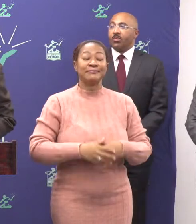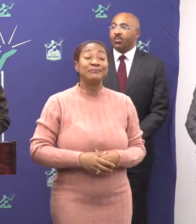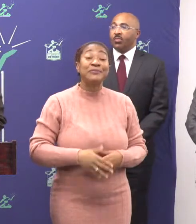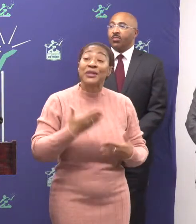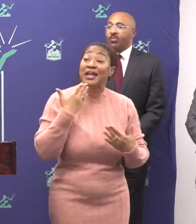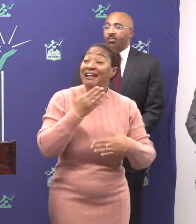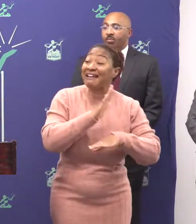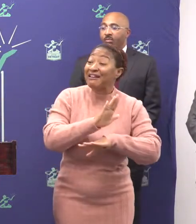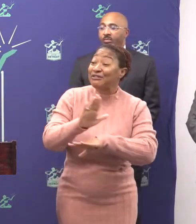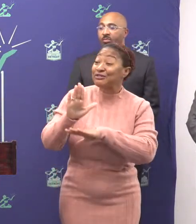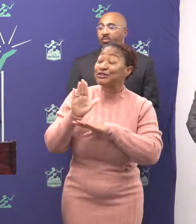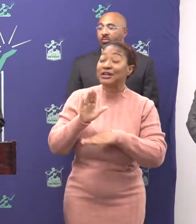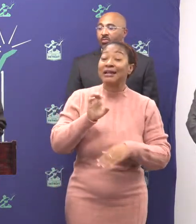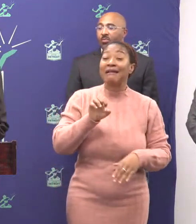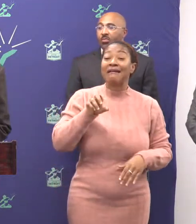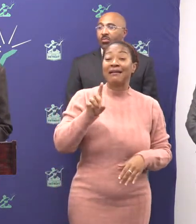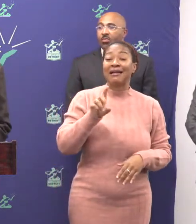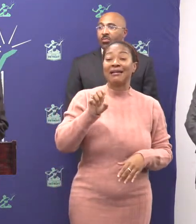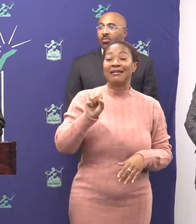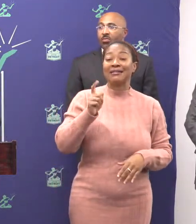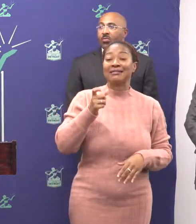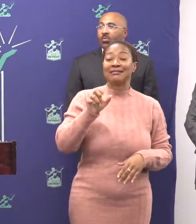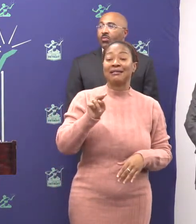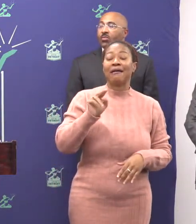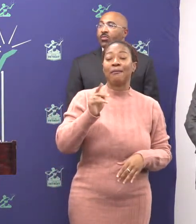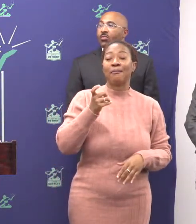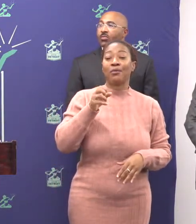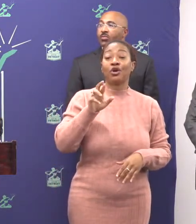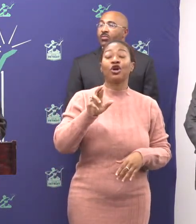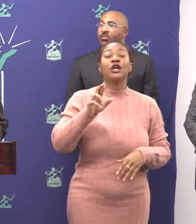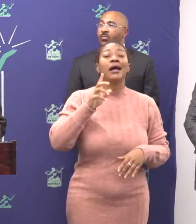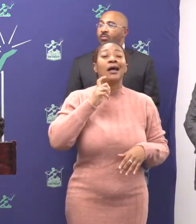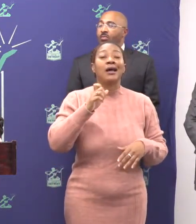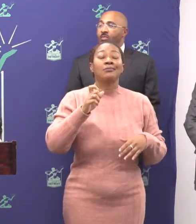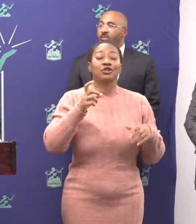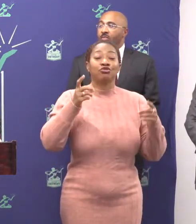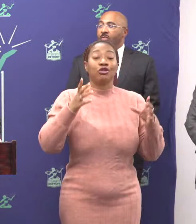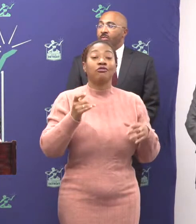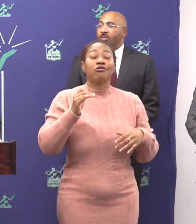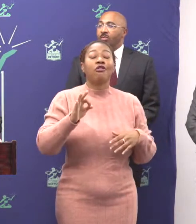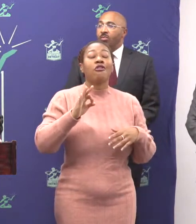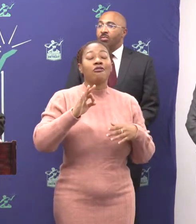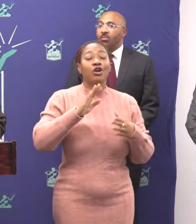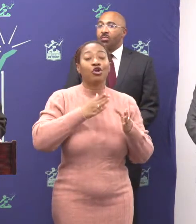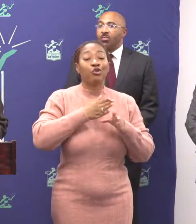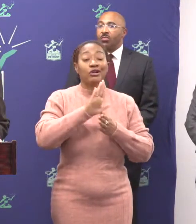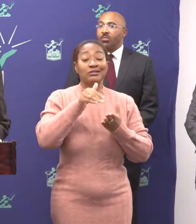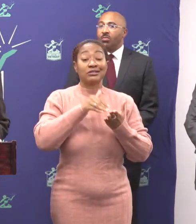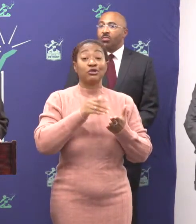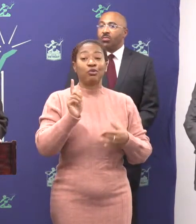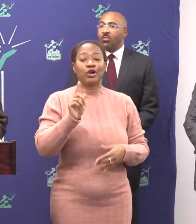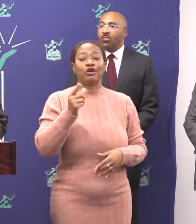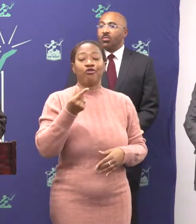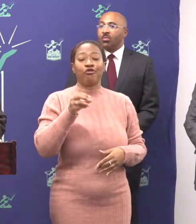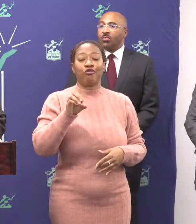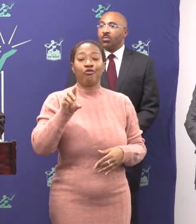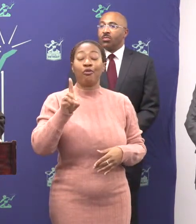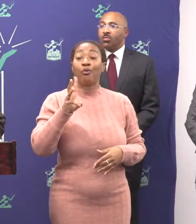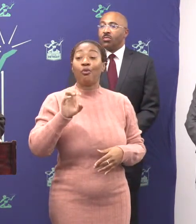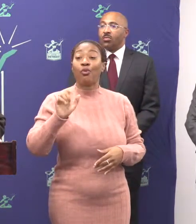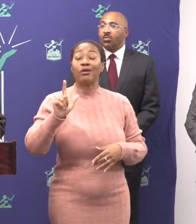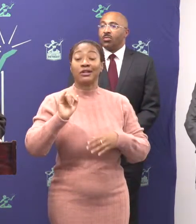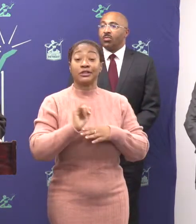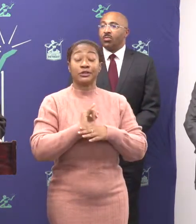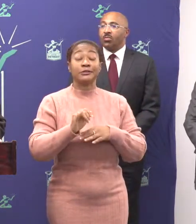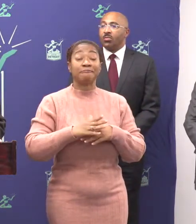Good afternoon. My name is Ed Steinberger, and I'm the director of the Detroit Career Center for Goodwill Industries of Greater Detroit. And